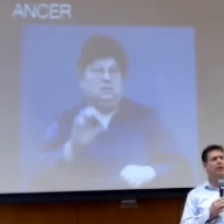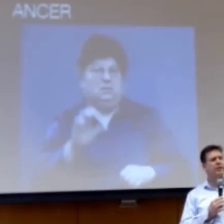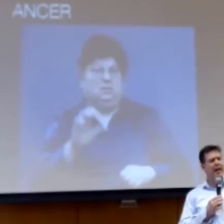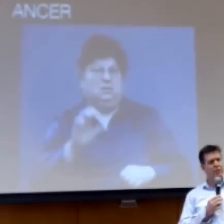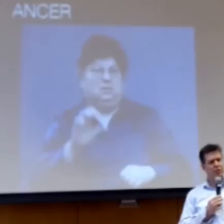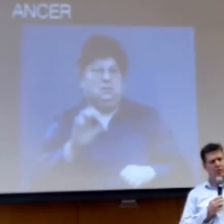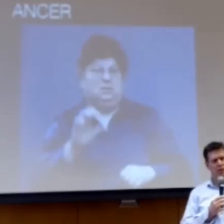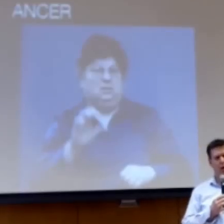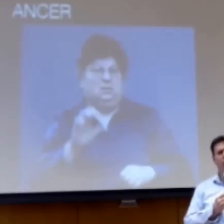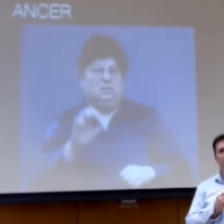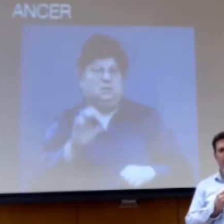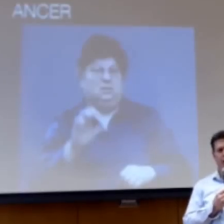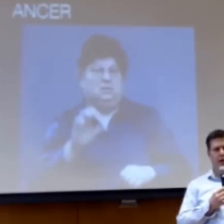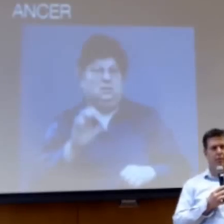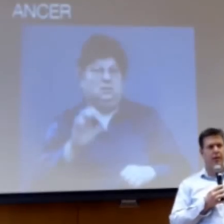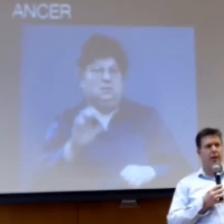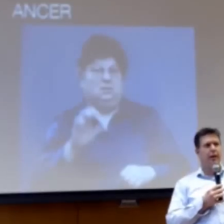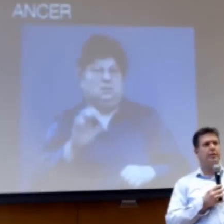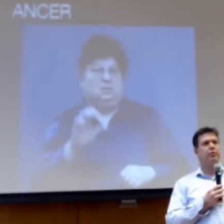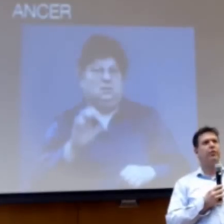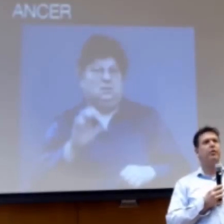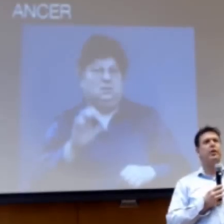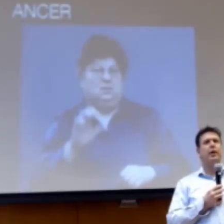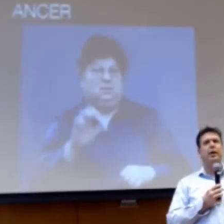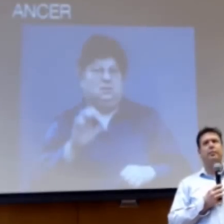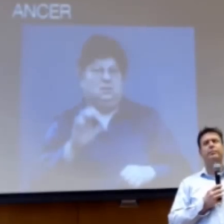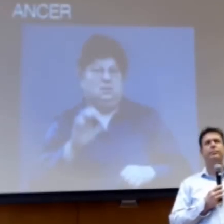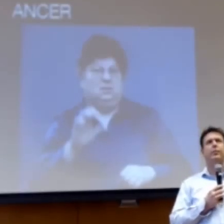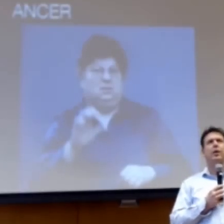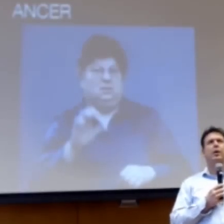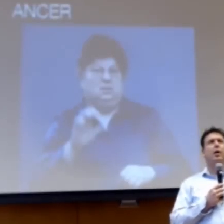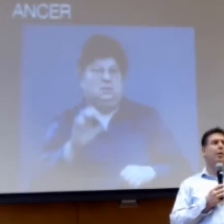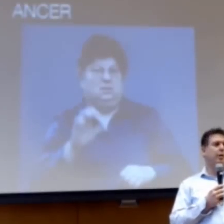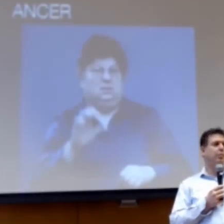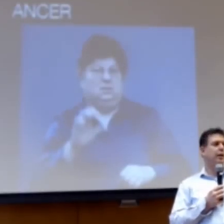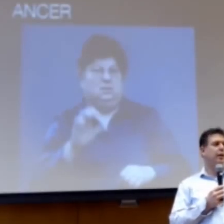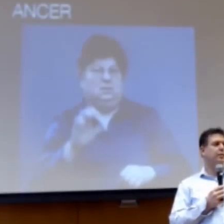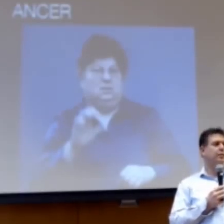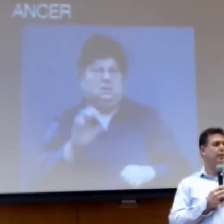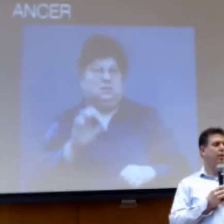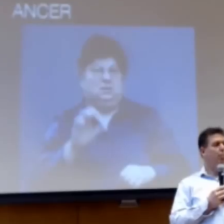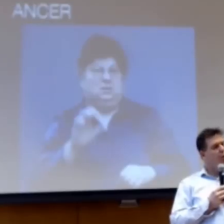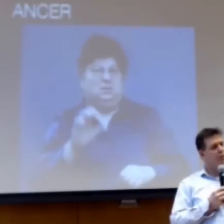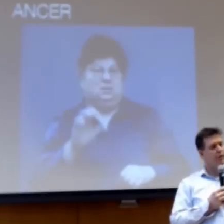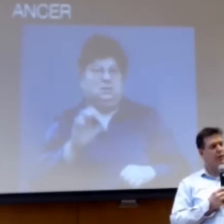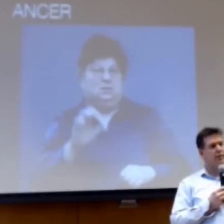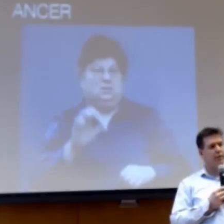Now, it's a natural occurring variant. I mean, it's fairly common because most of the things that are